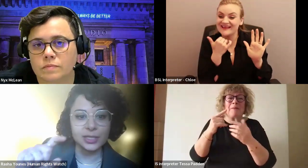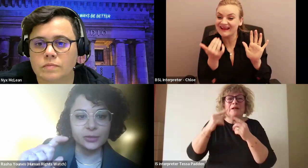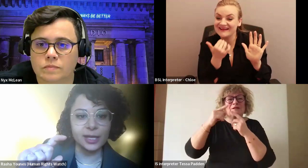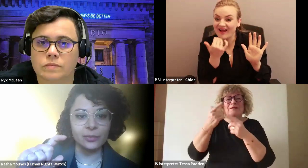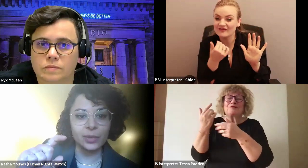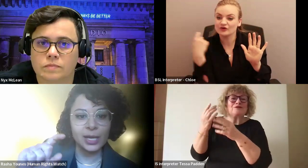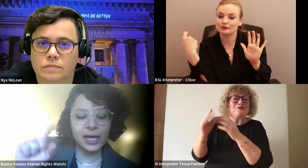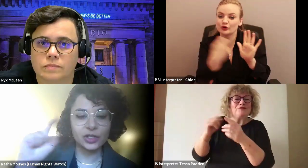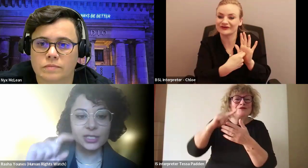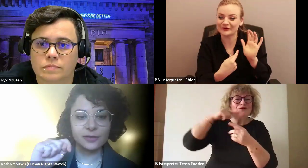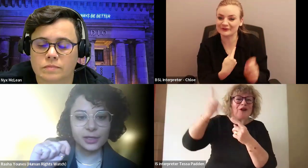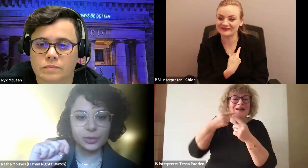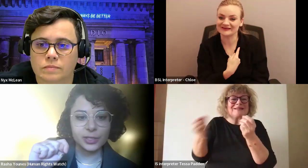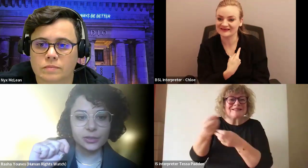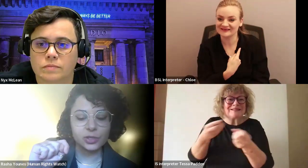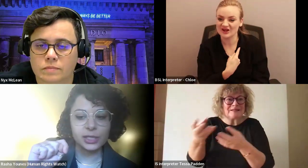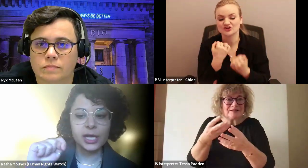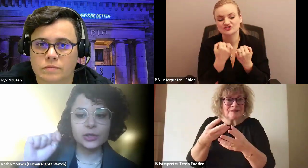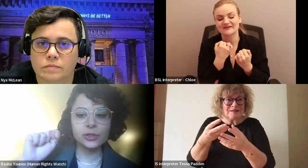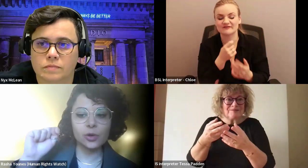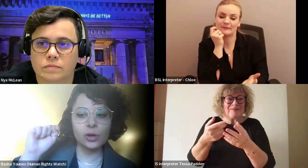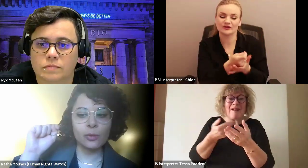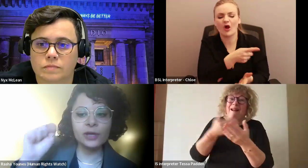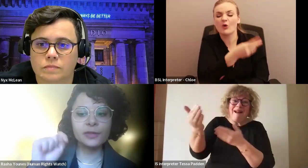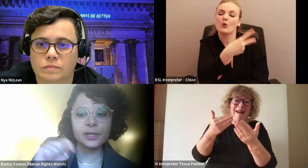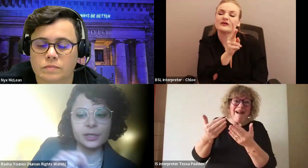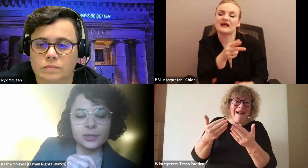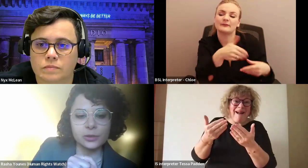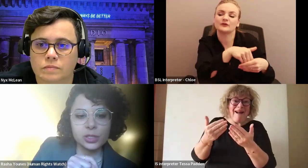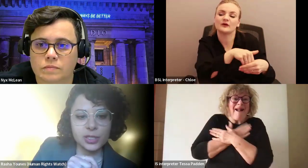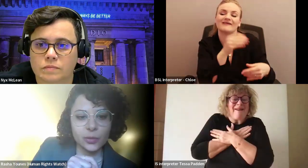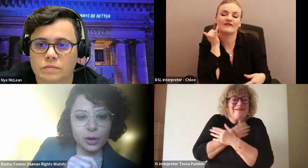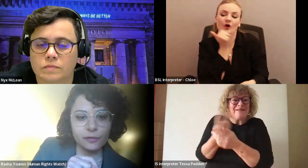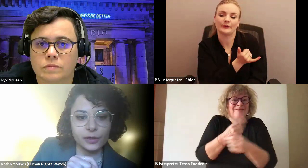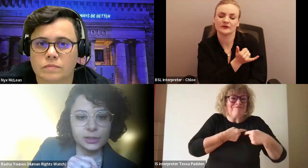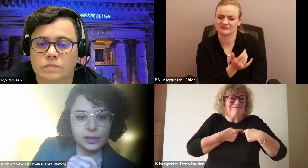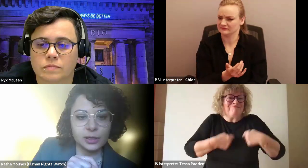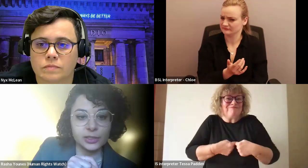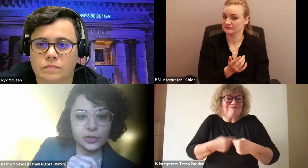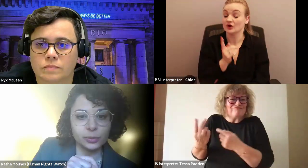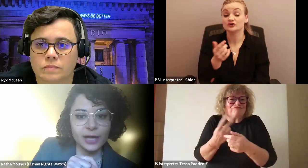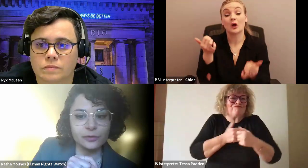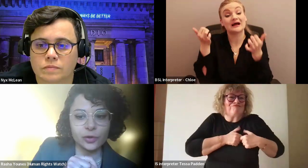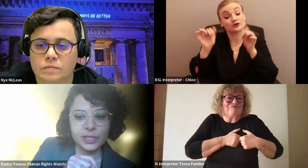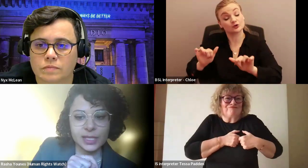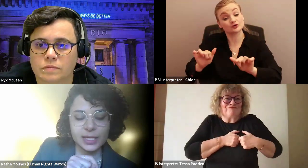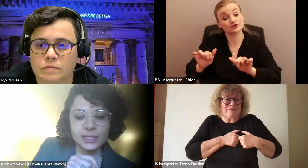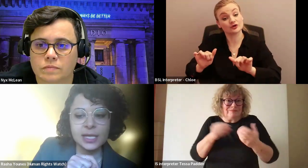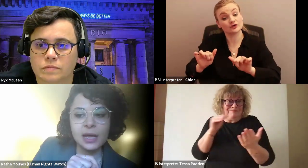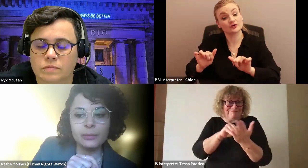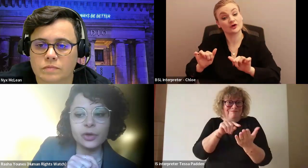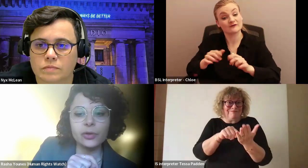to prosecute them and justify their prosecution. So one of the solutions that we offered digital